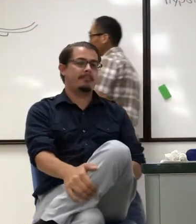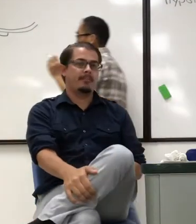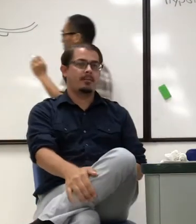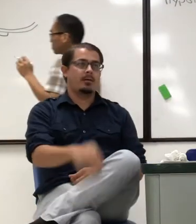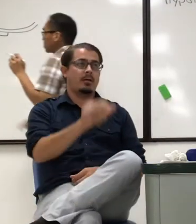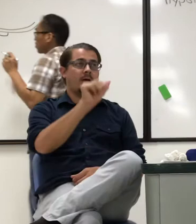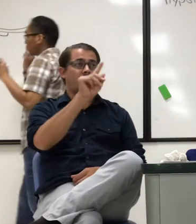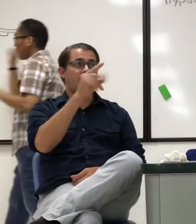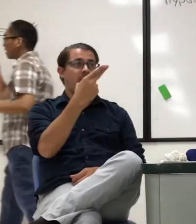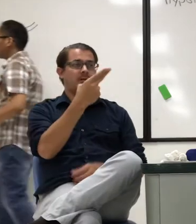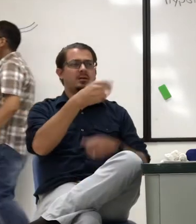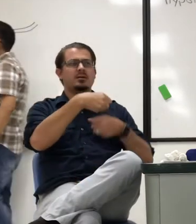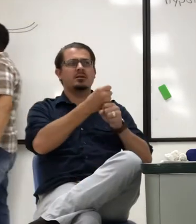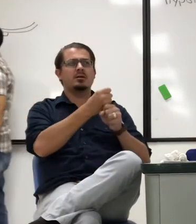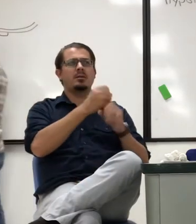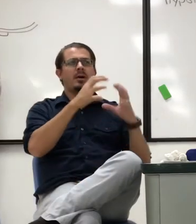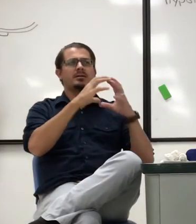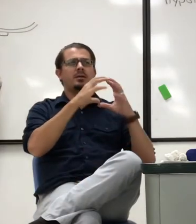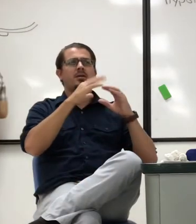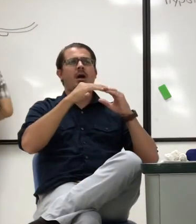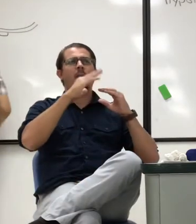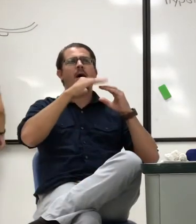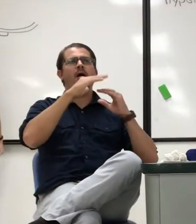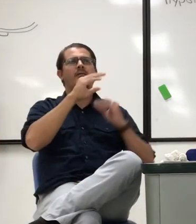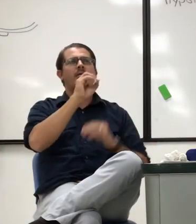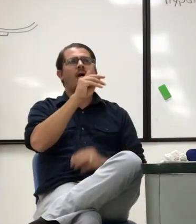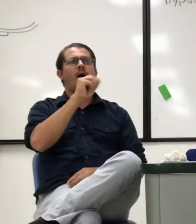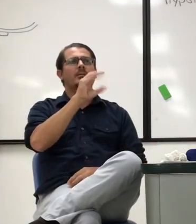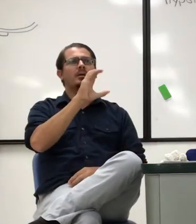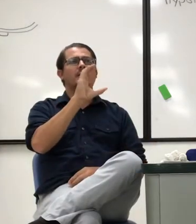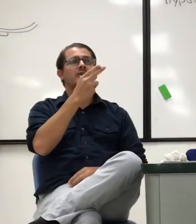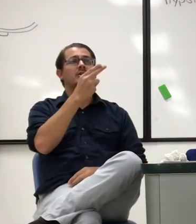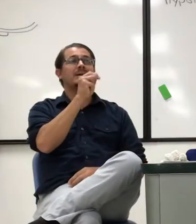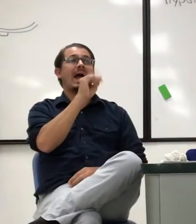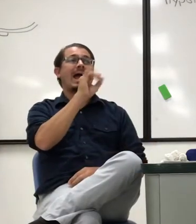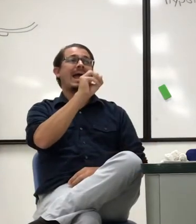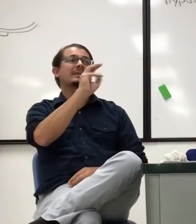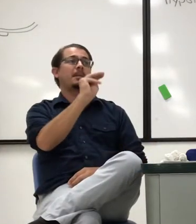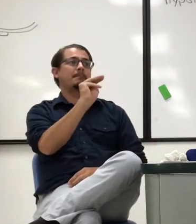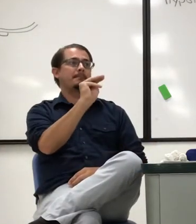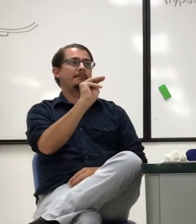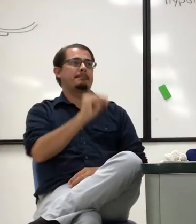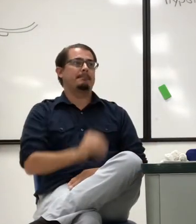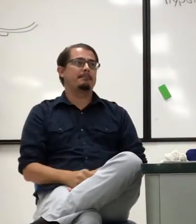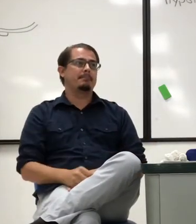synthesized by cells right above the optic chiasm. So I'll draw one cell here.